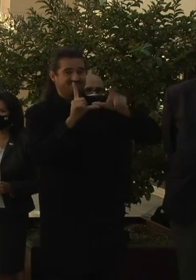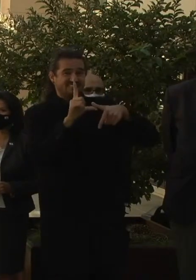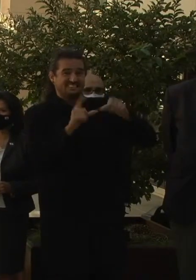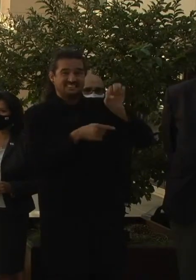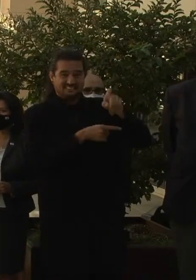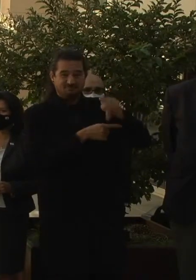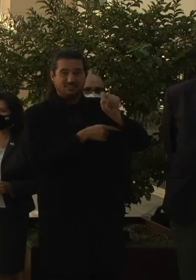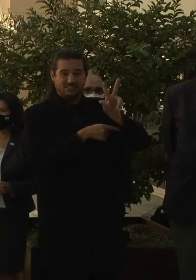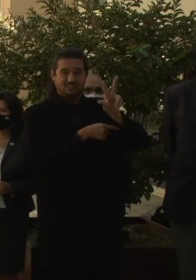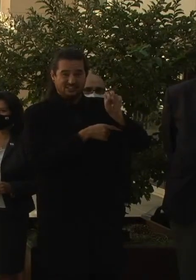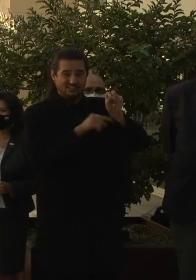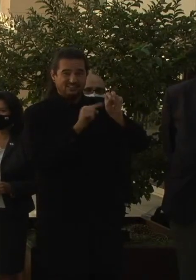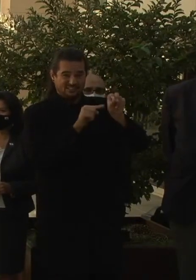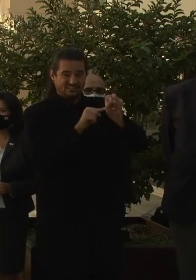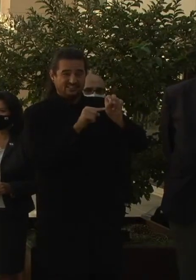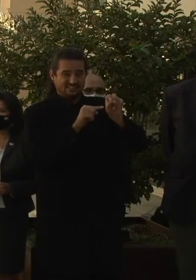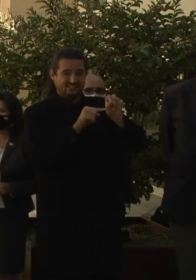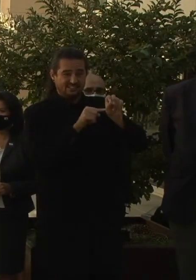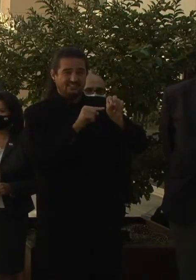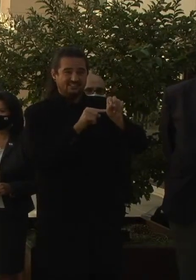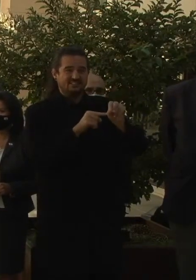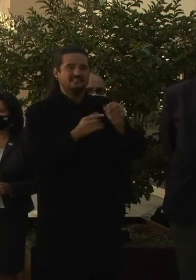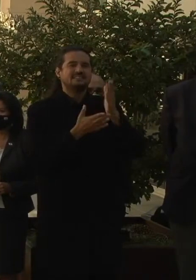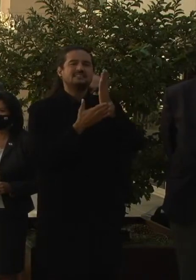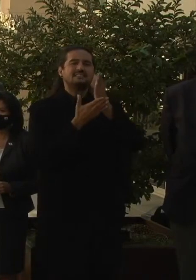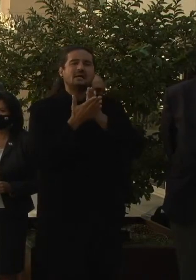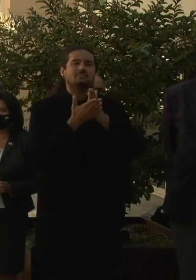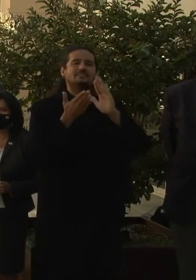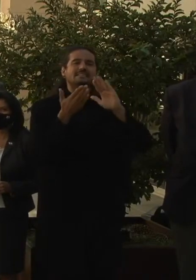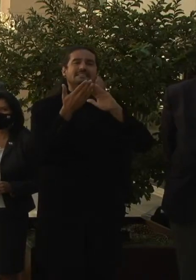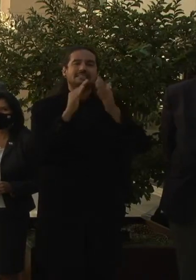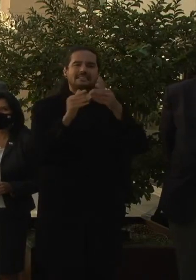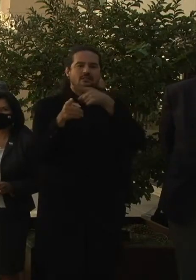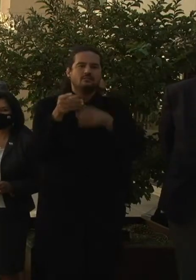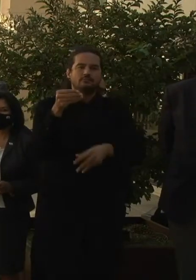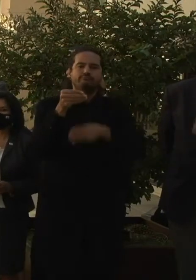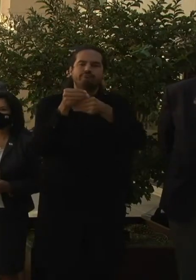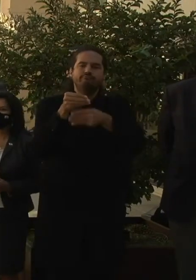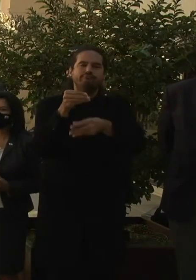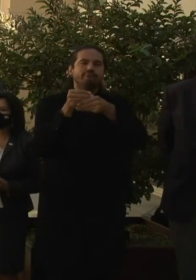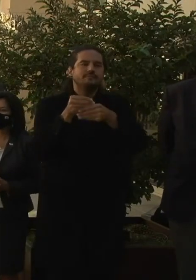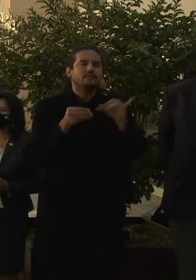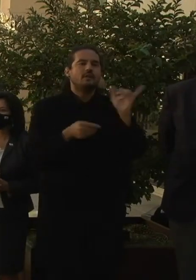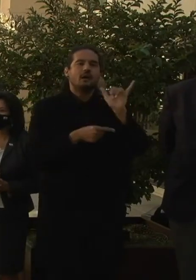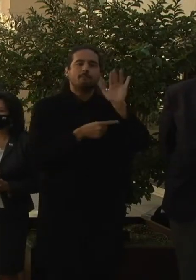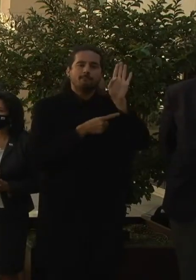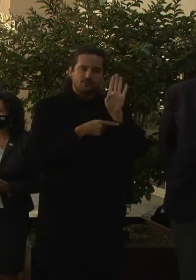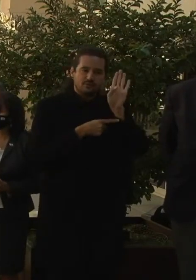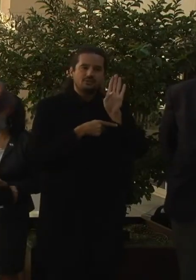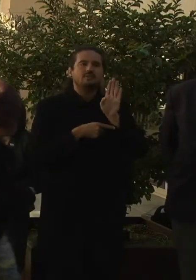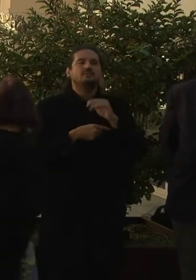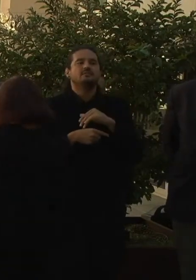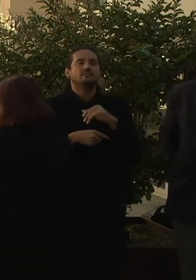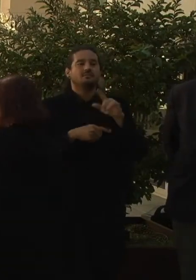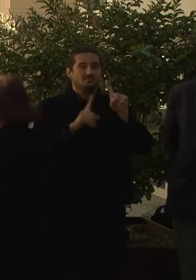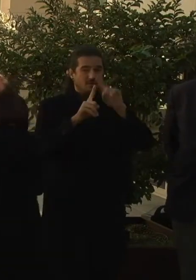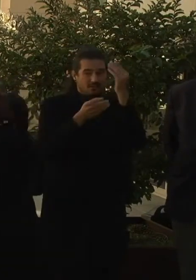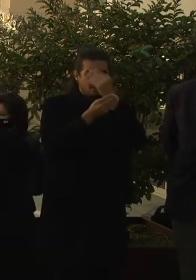but in Alameda County at least, you're not, that September 30th deadline won't kick you out. Nancy.